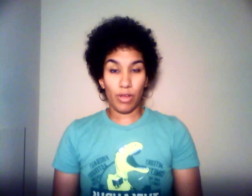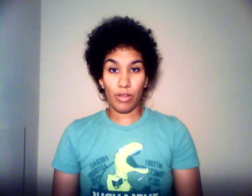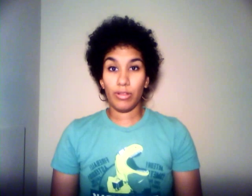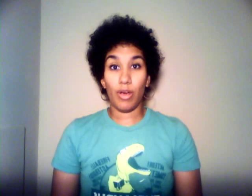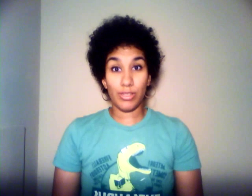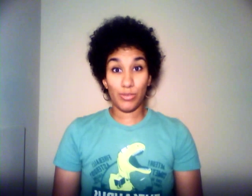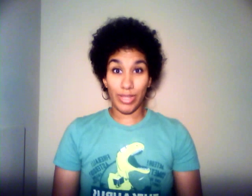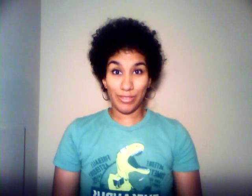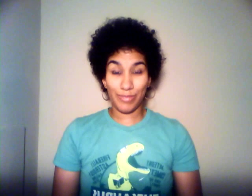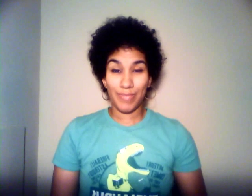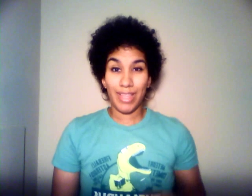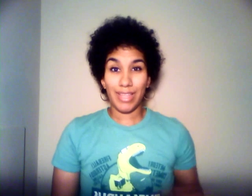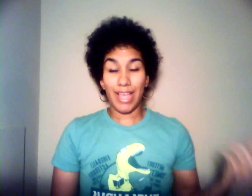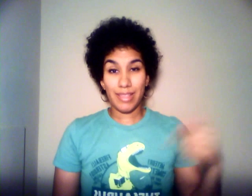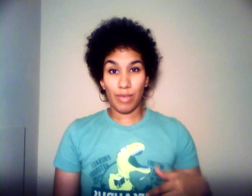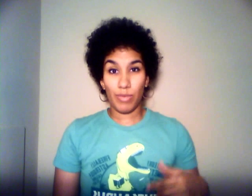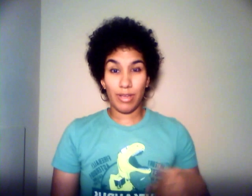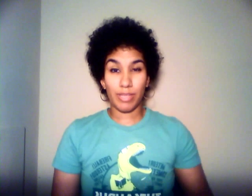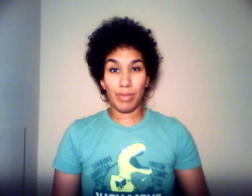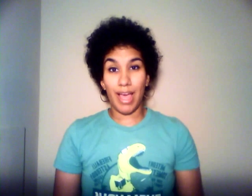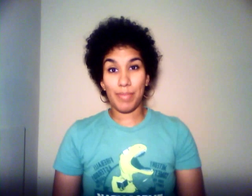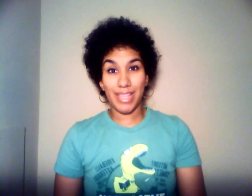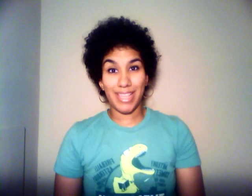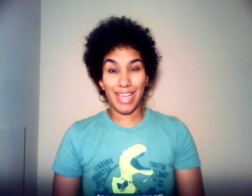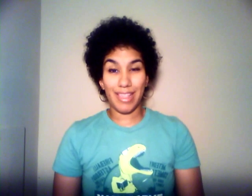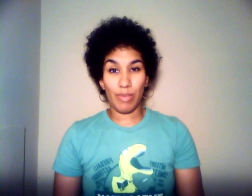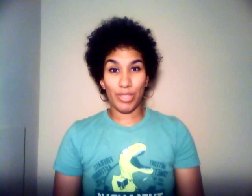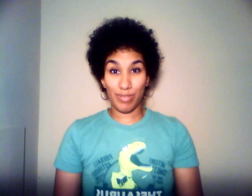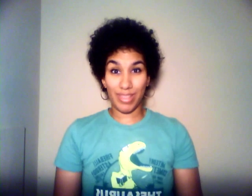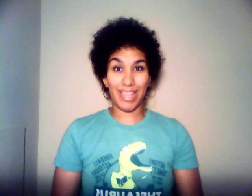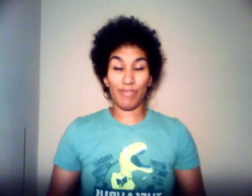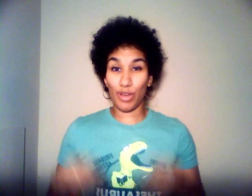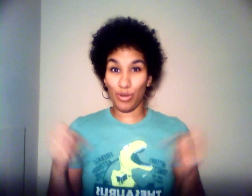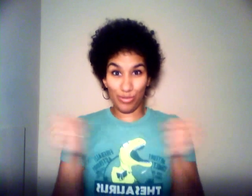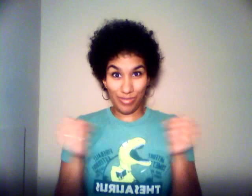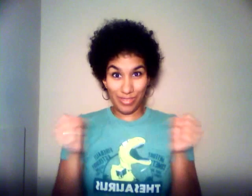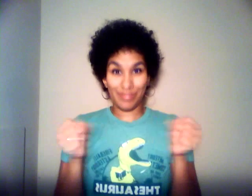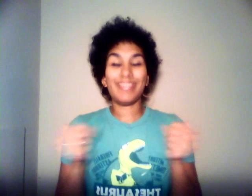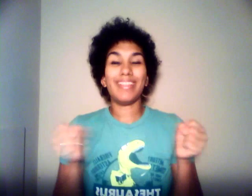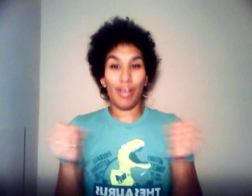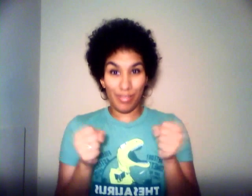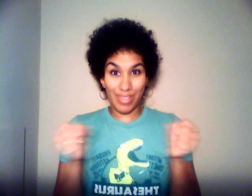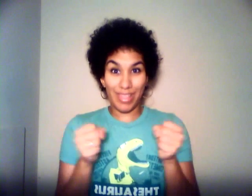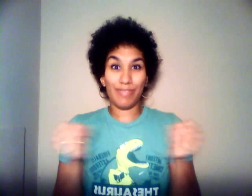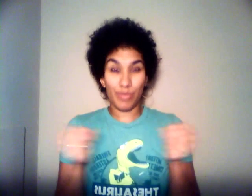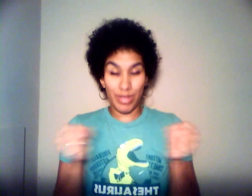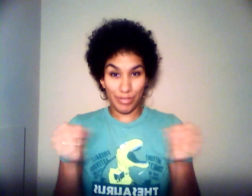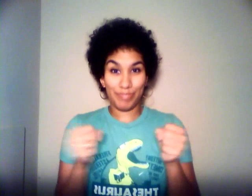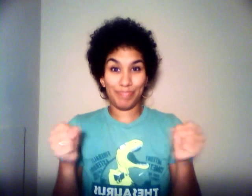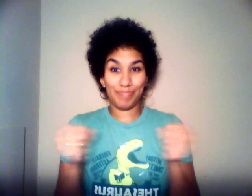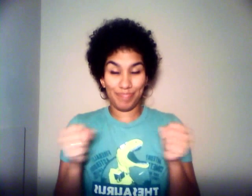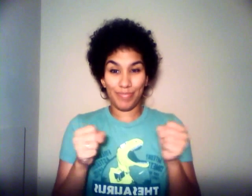fall. On to winter. Last time we talked about opposite signs and we used the sign for cold, also the sign for winter.